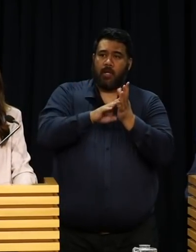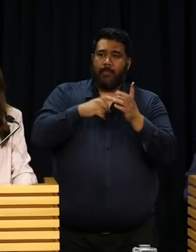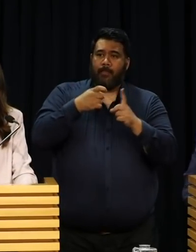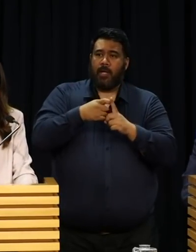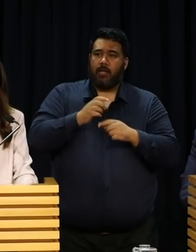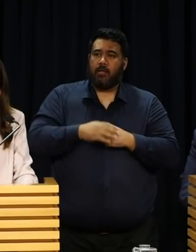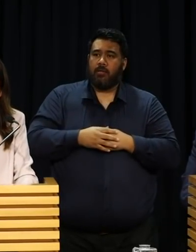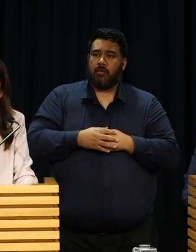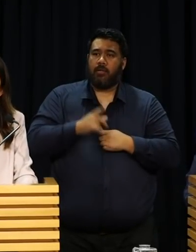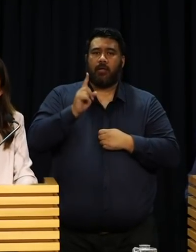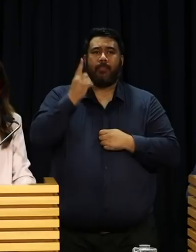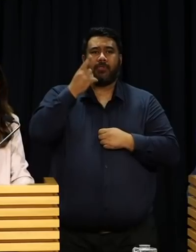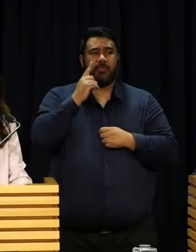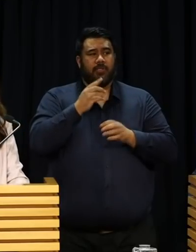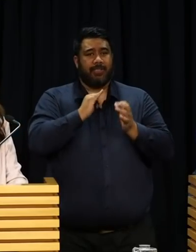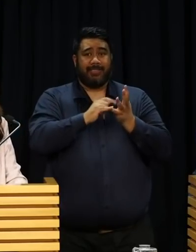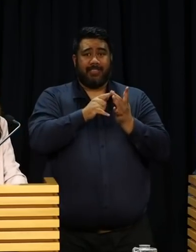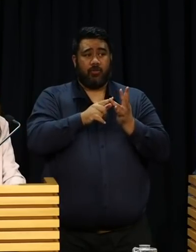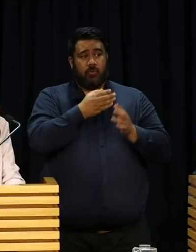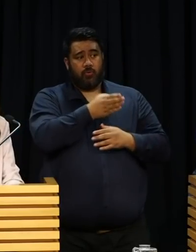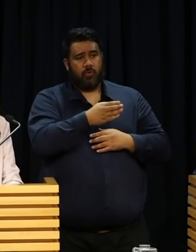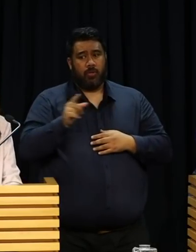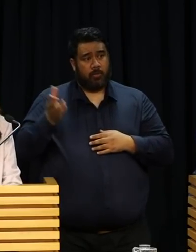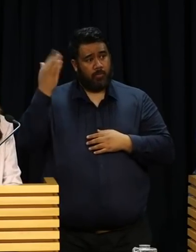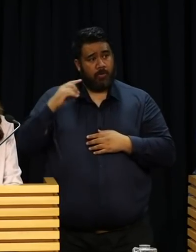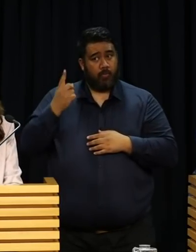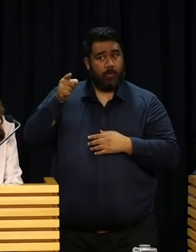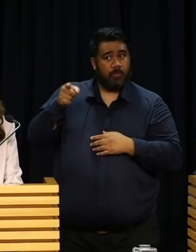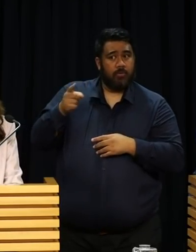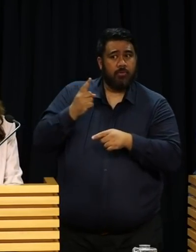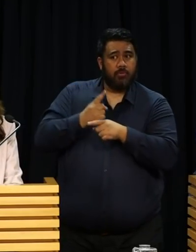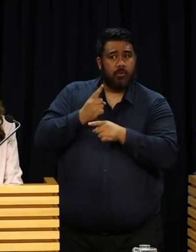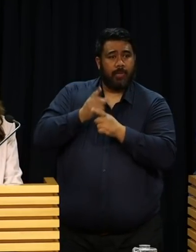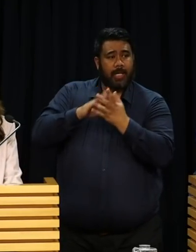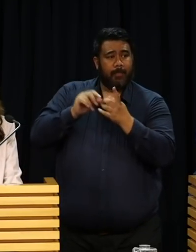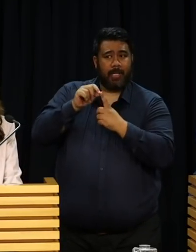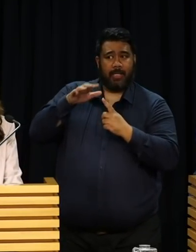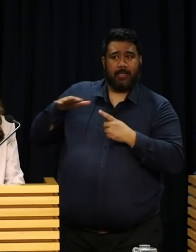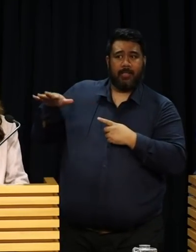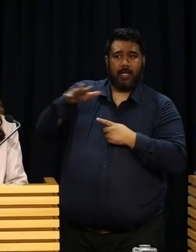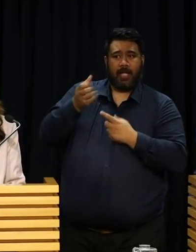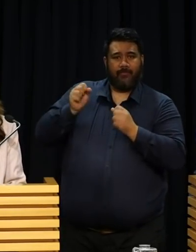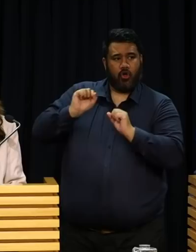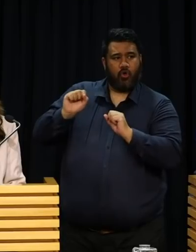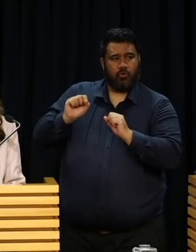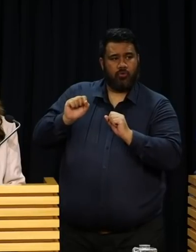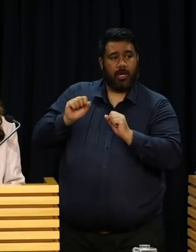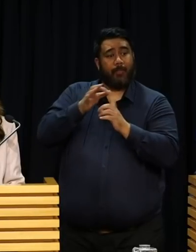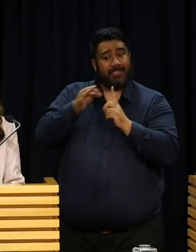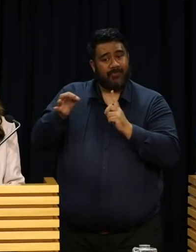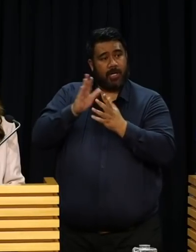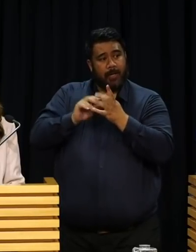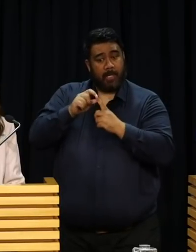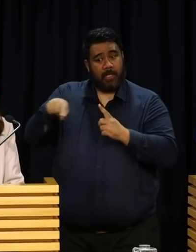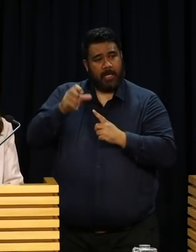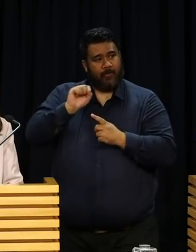From the Minister CEO, the Prime Minister mentioned that many of the Pacifica MPs in Parliament have their own stories about the donor rates. Do you have any stories